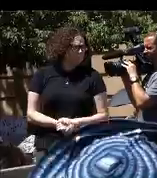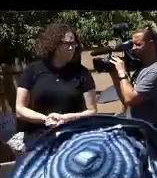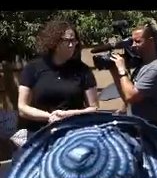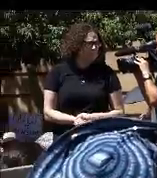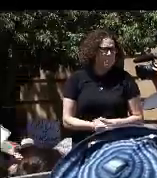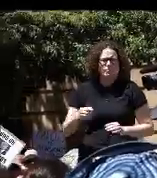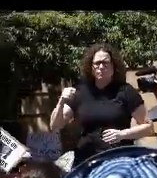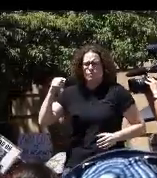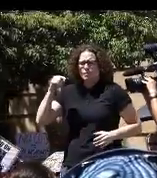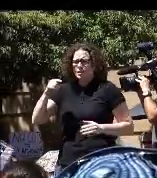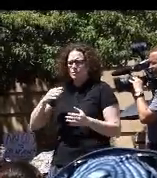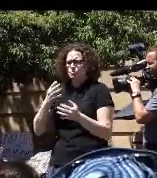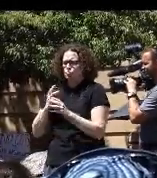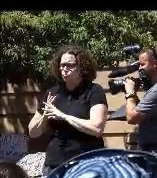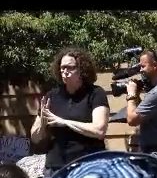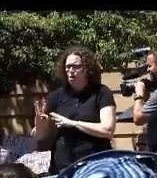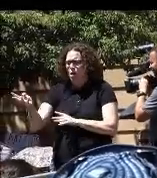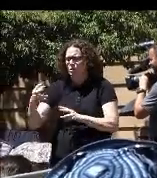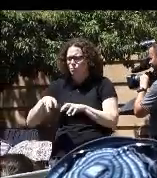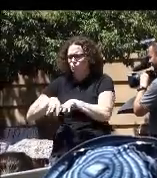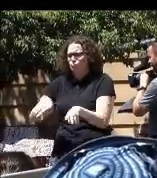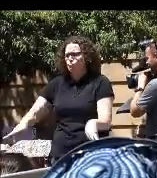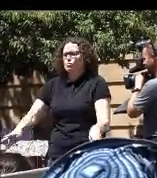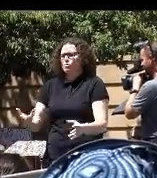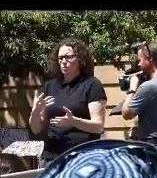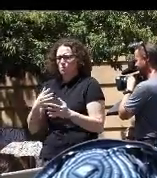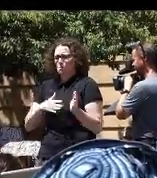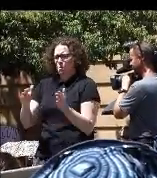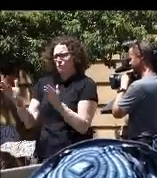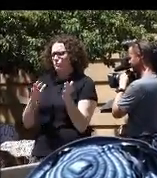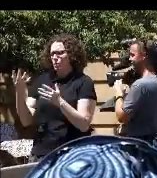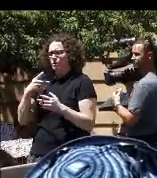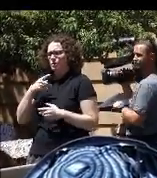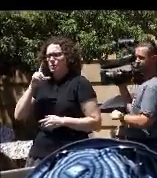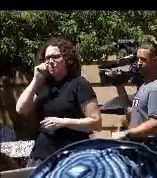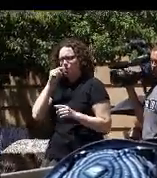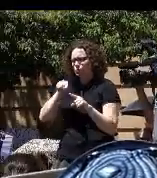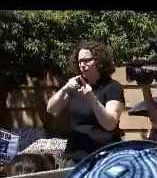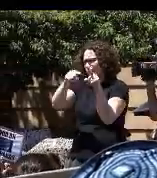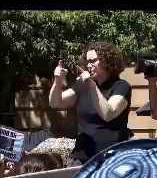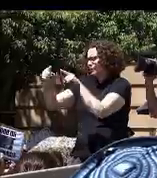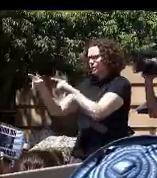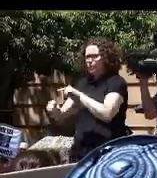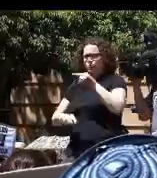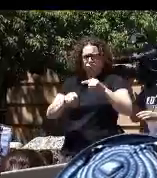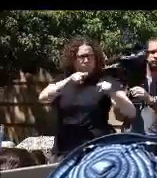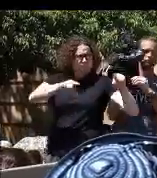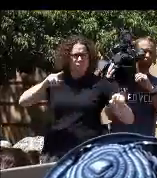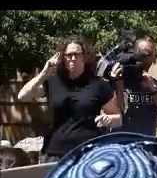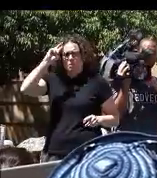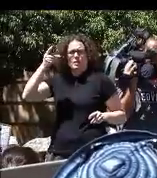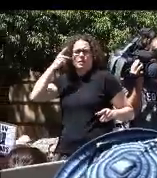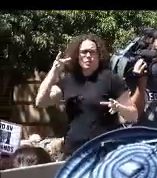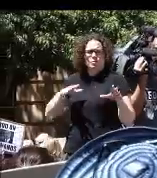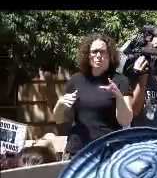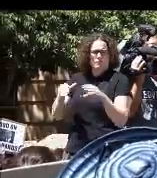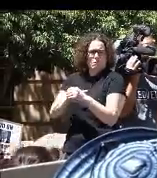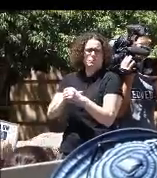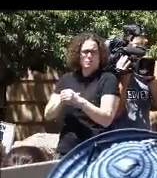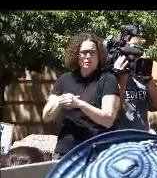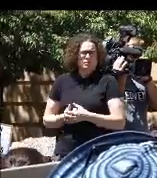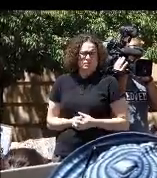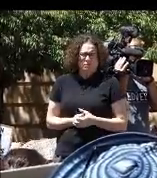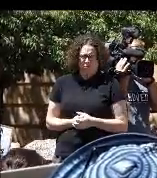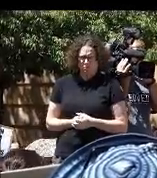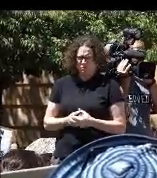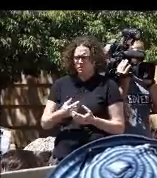This is a genuine grassroots movement with people from across the political spectrum and various levels of political involvement. You